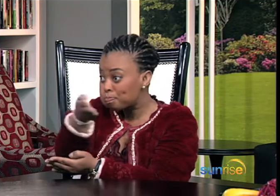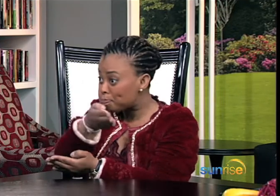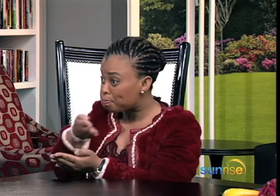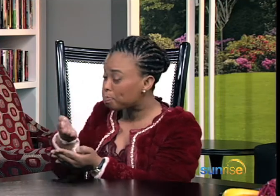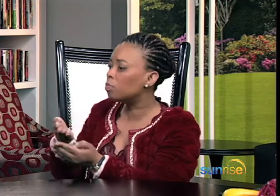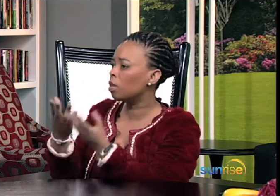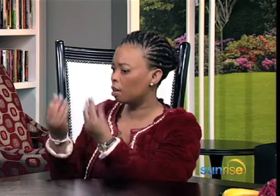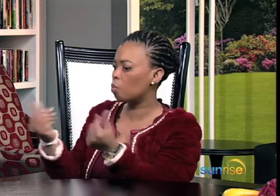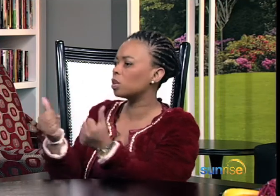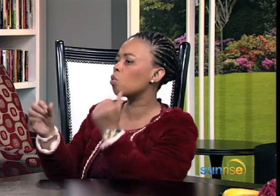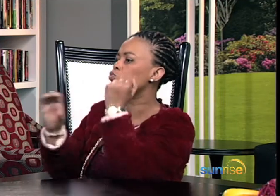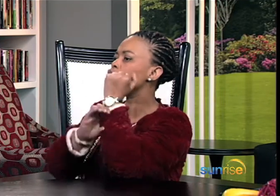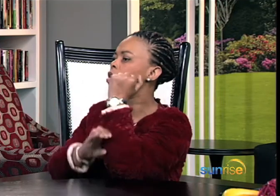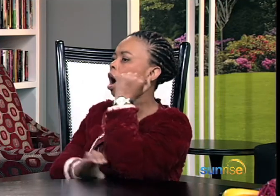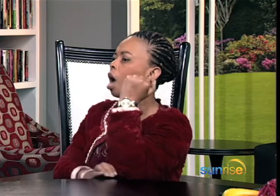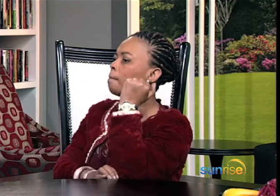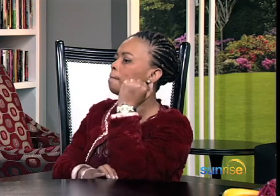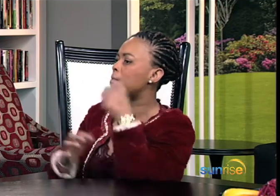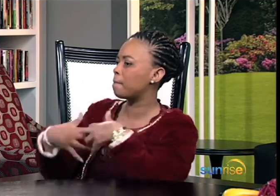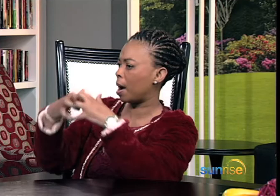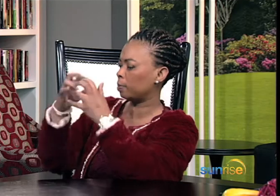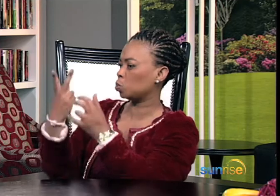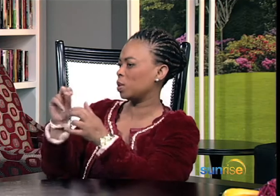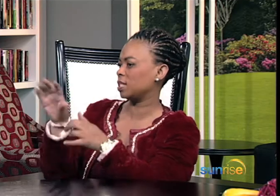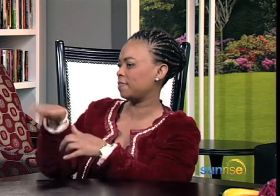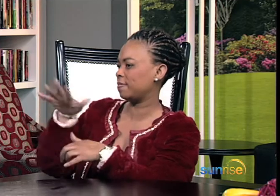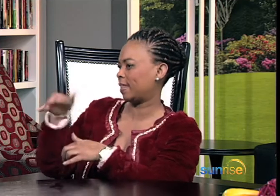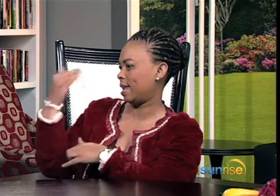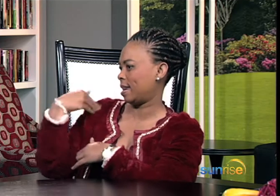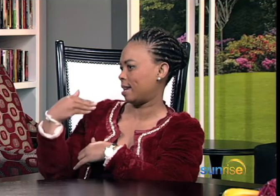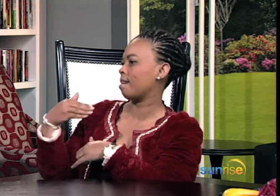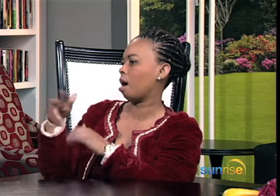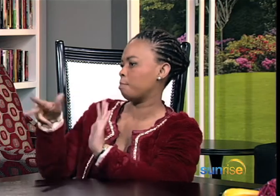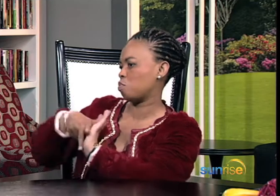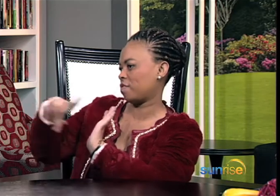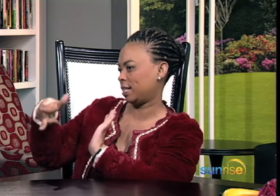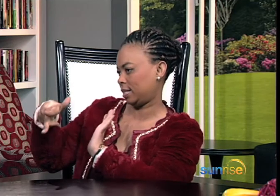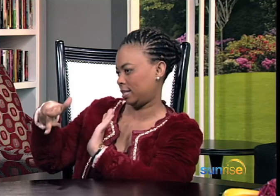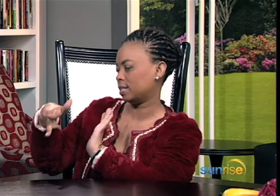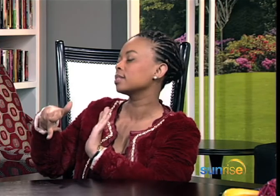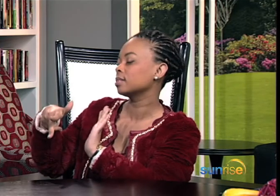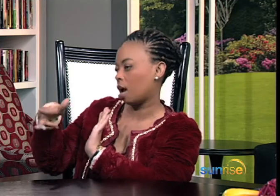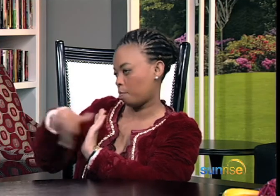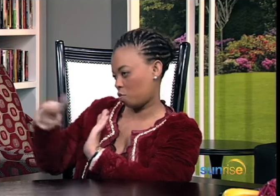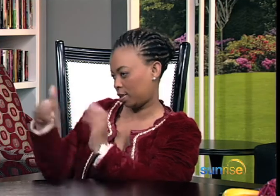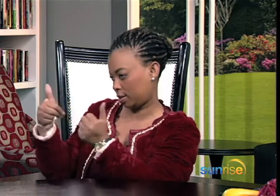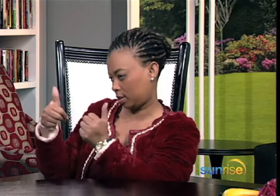now we do have deaf schools, and currently made the curriculum that was approved